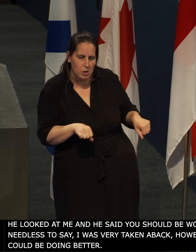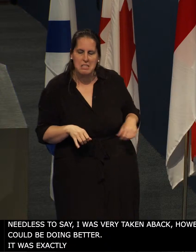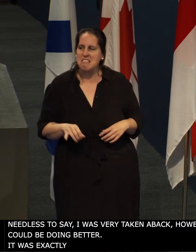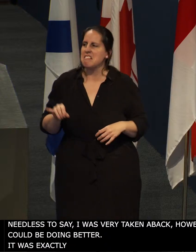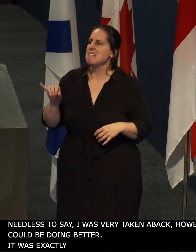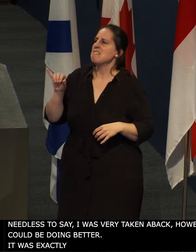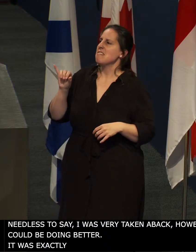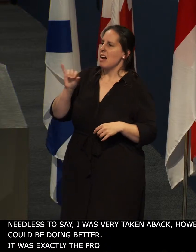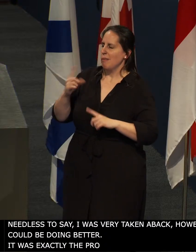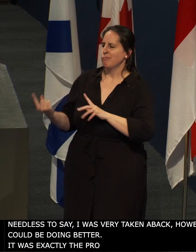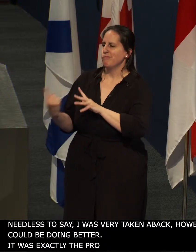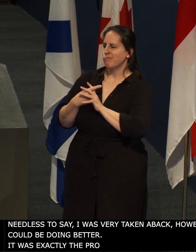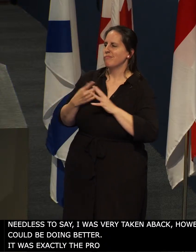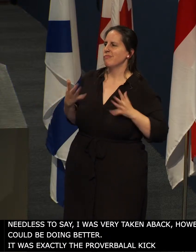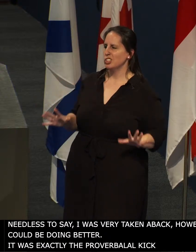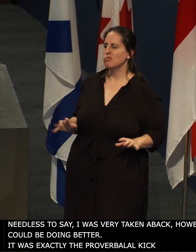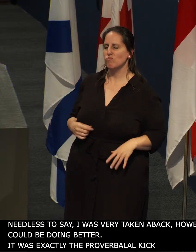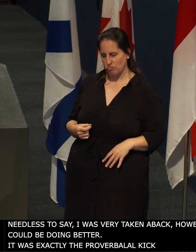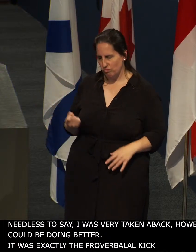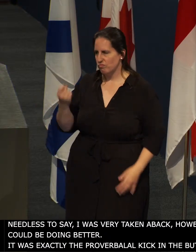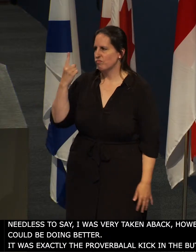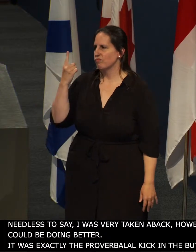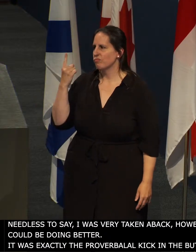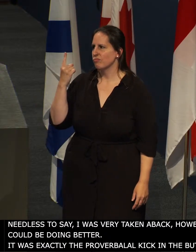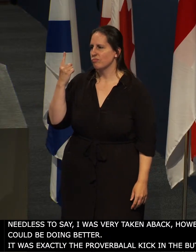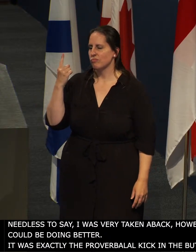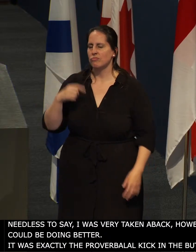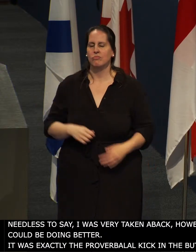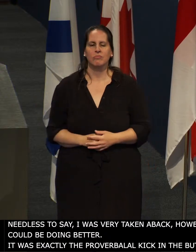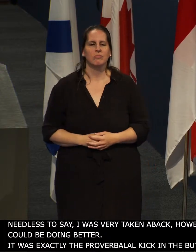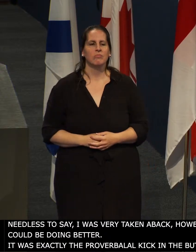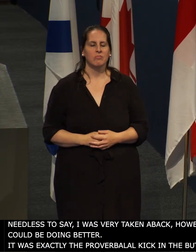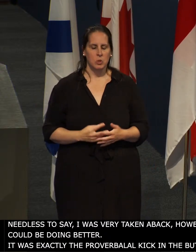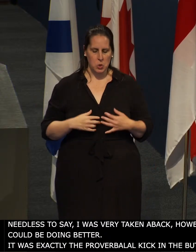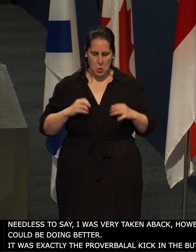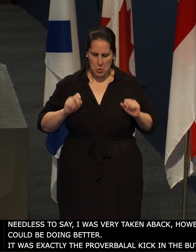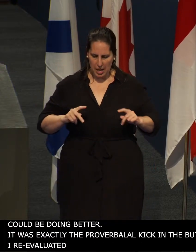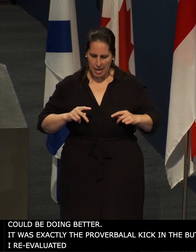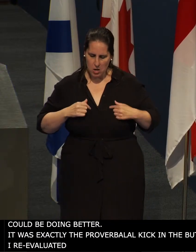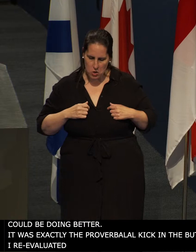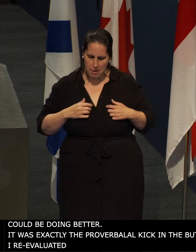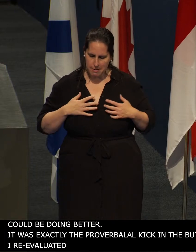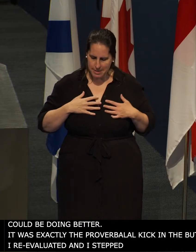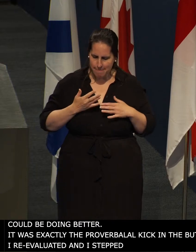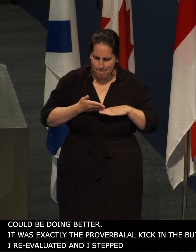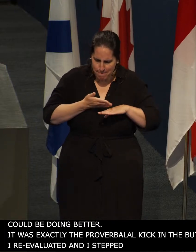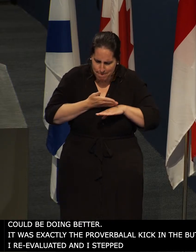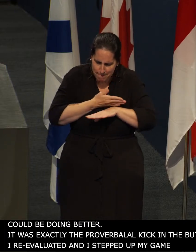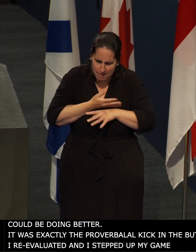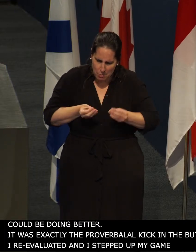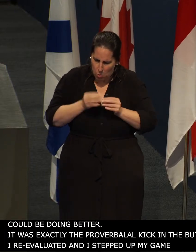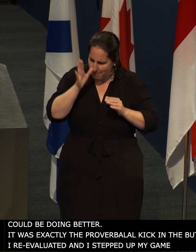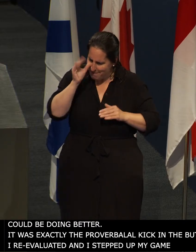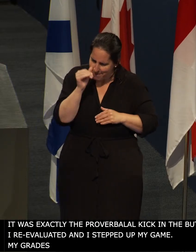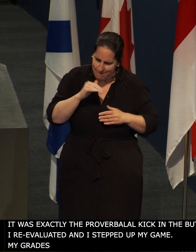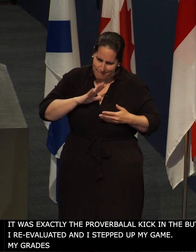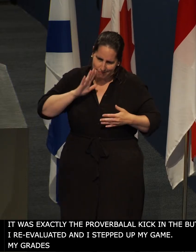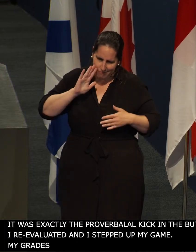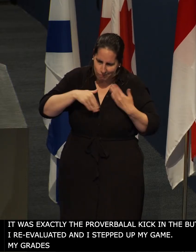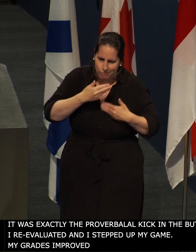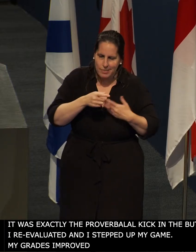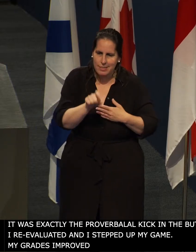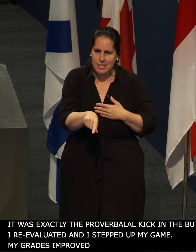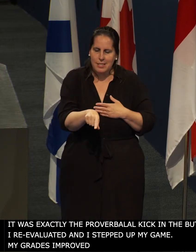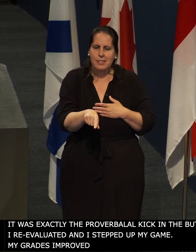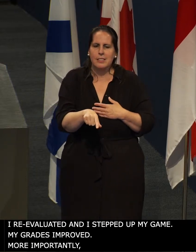kick in the butt that I needed. I reevaluated and I stepped up my game. My grades improved, but more importantly, I became more engaged in what